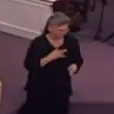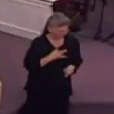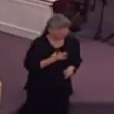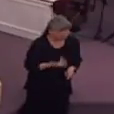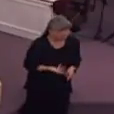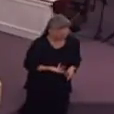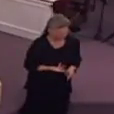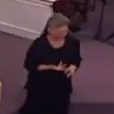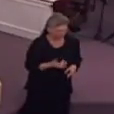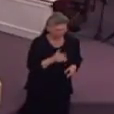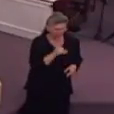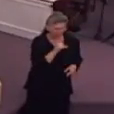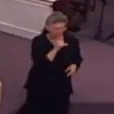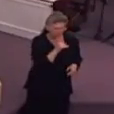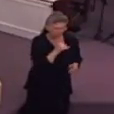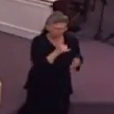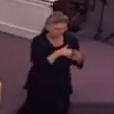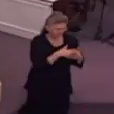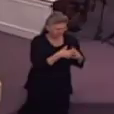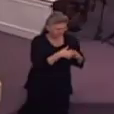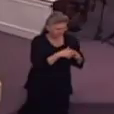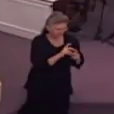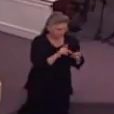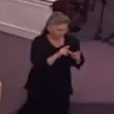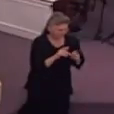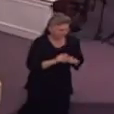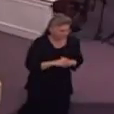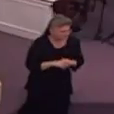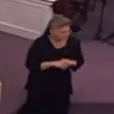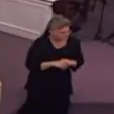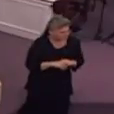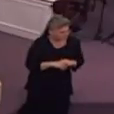feel like they're a misfit.